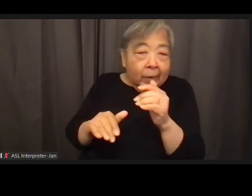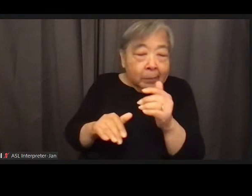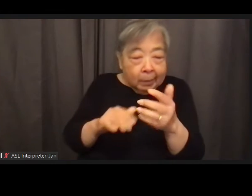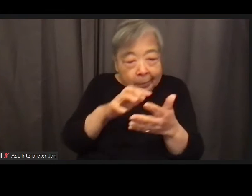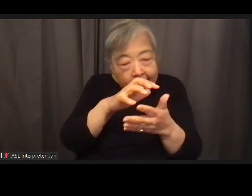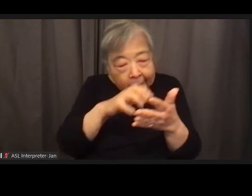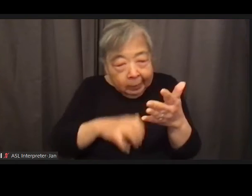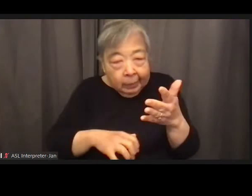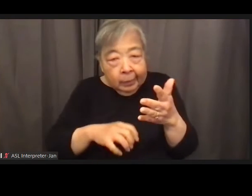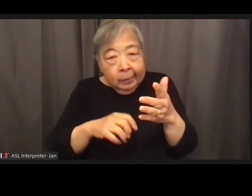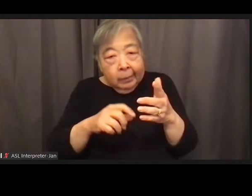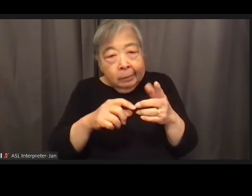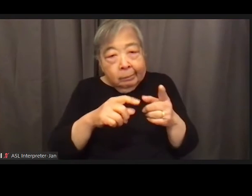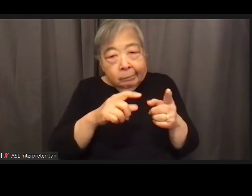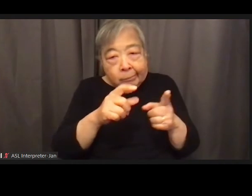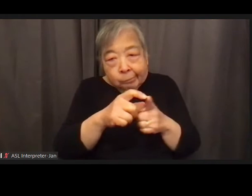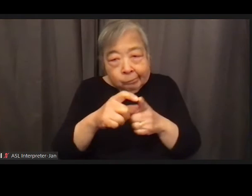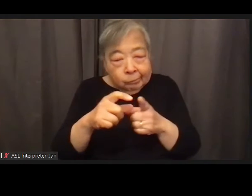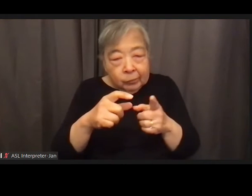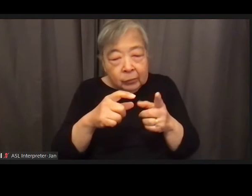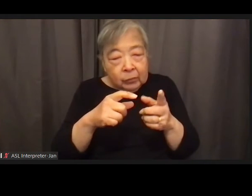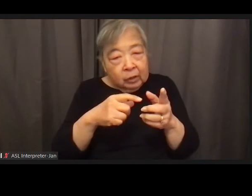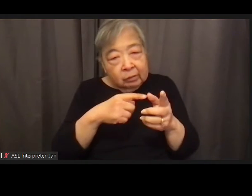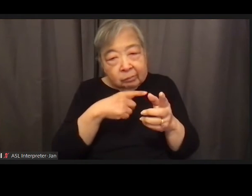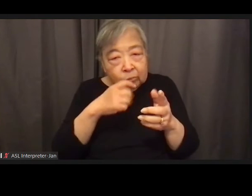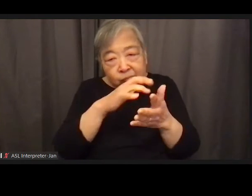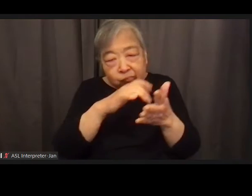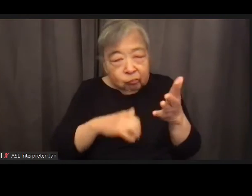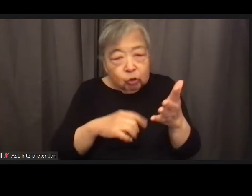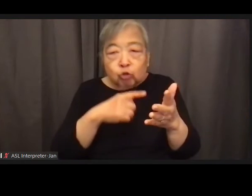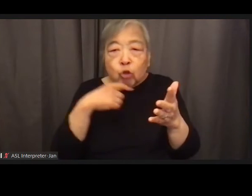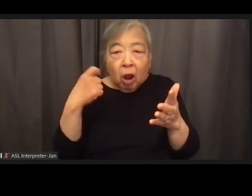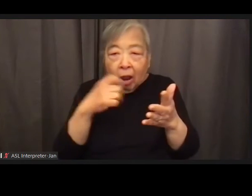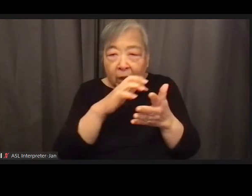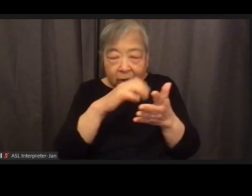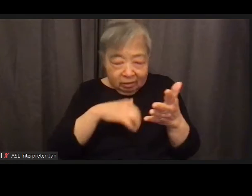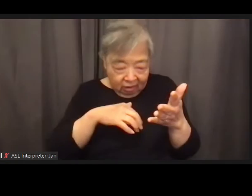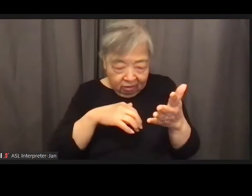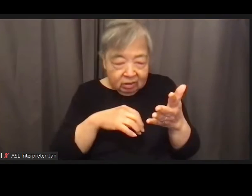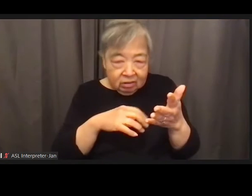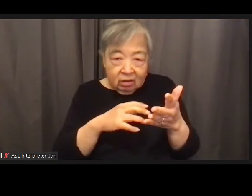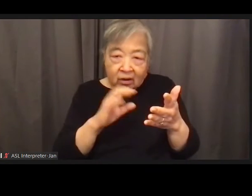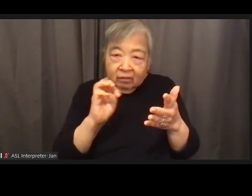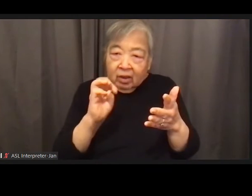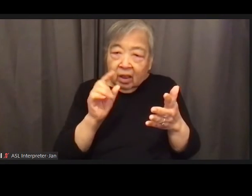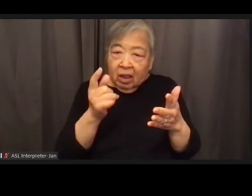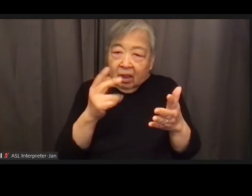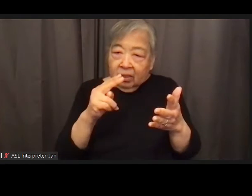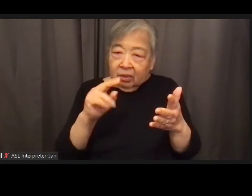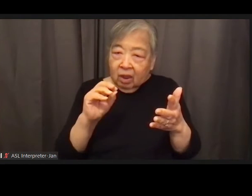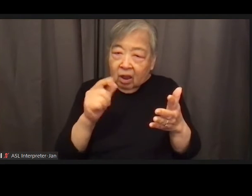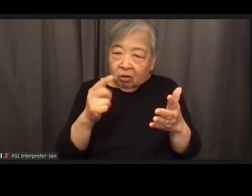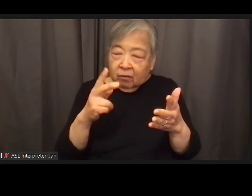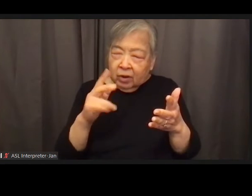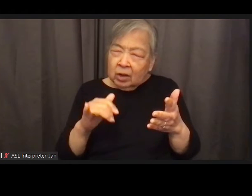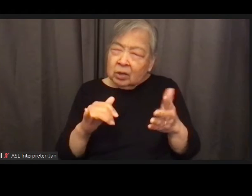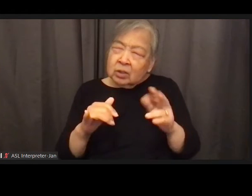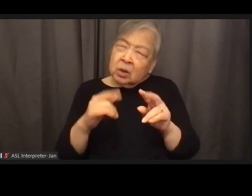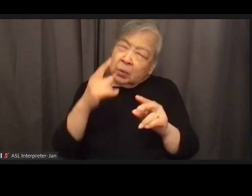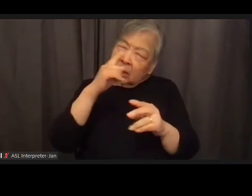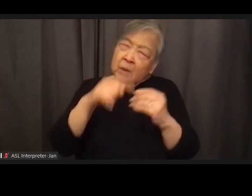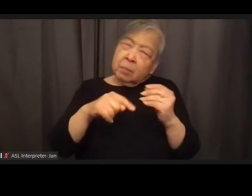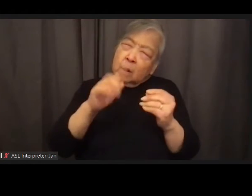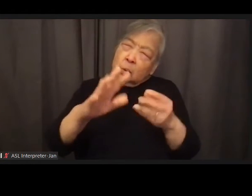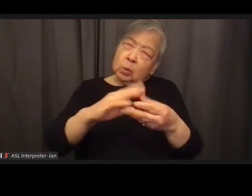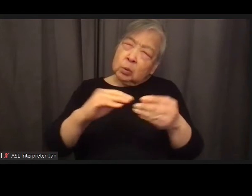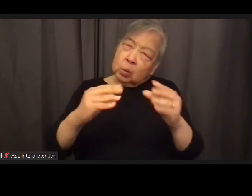deep text of an ethnography. And so in looking at your story compared to other collections in